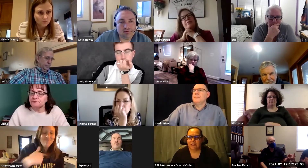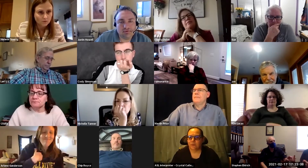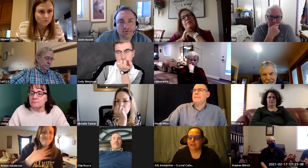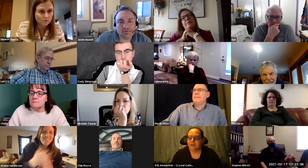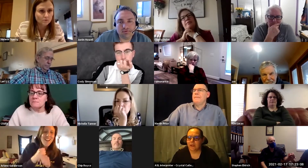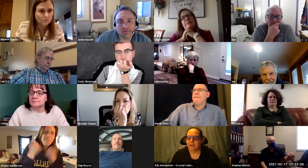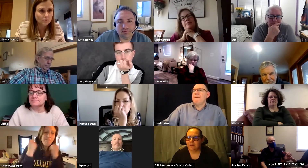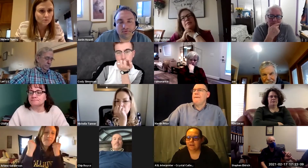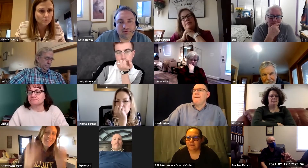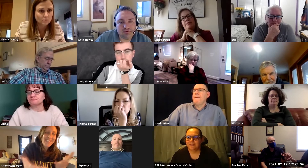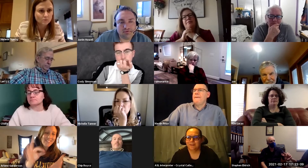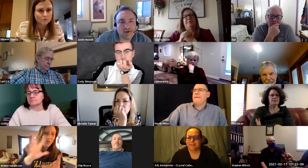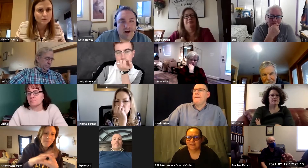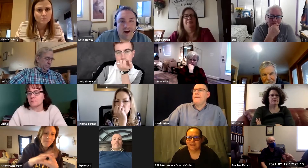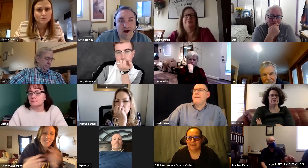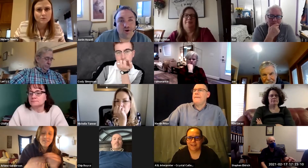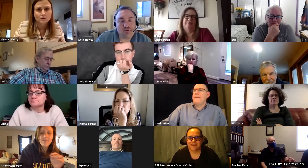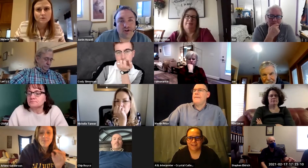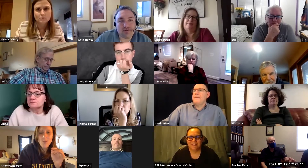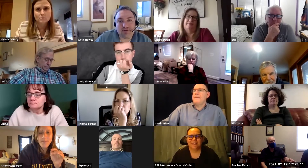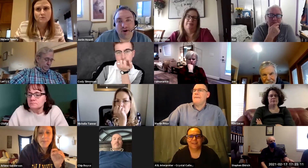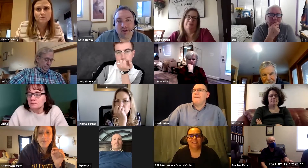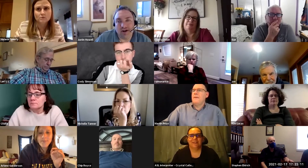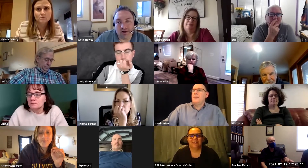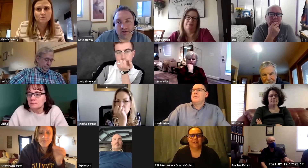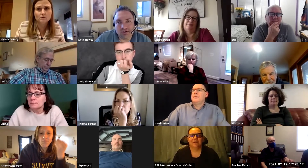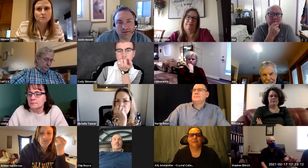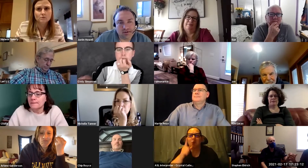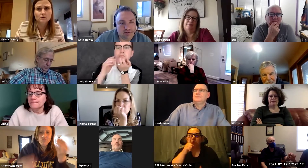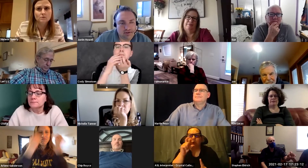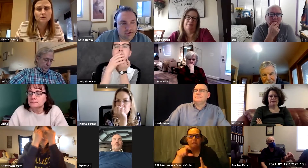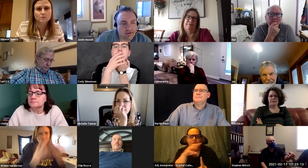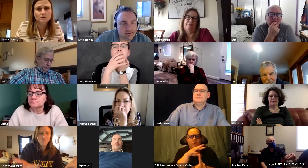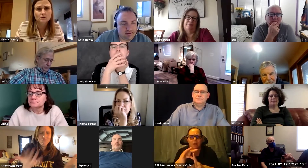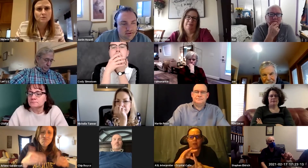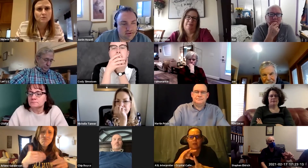He was just asking, why is it quiet? It's no one. Who needs to be spotlighted?